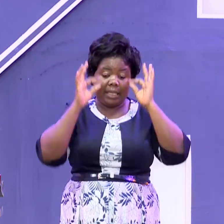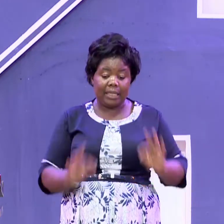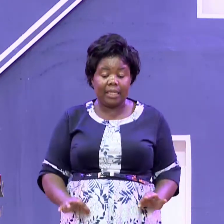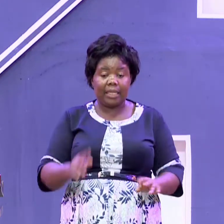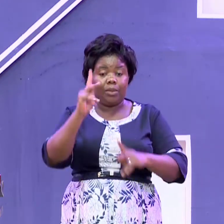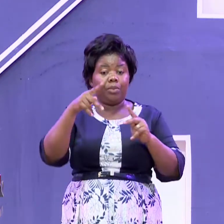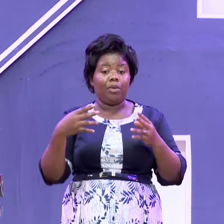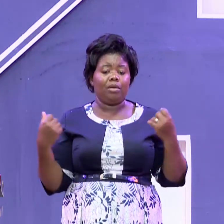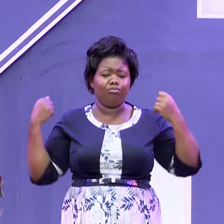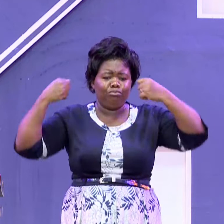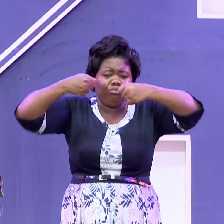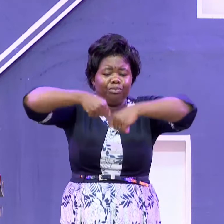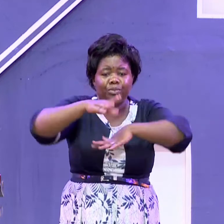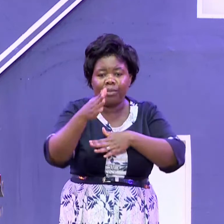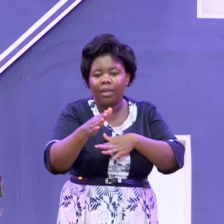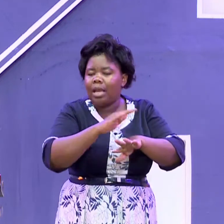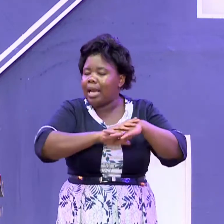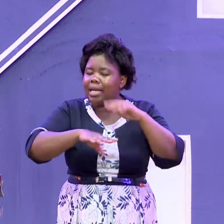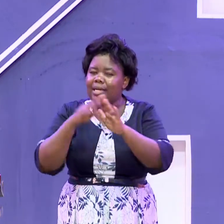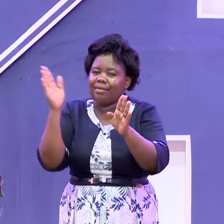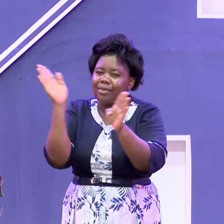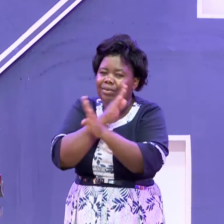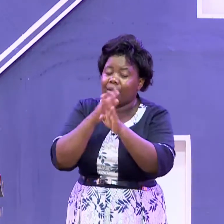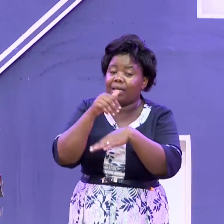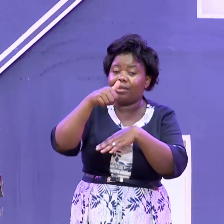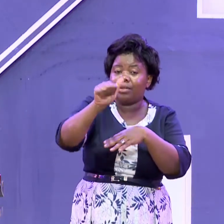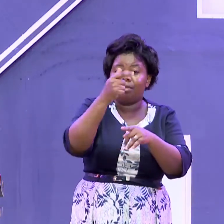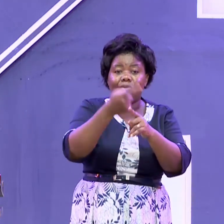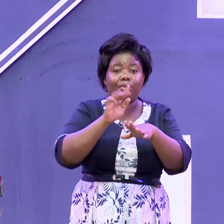Bolabanga aliyo bwere no mwambaza. And not to hide yourself from your own flesh.